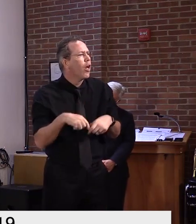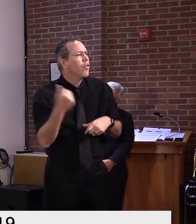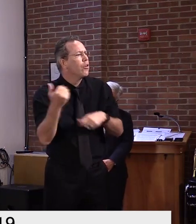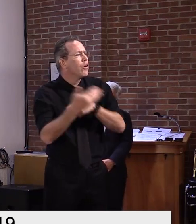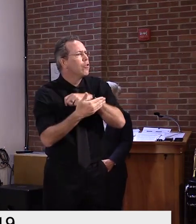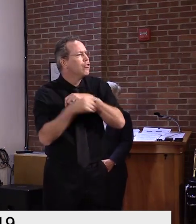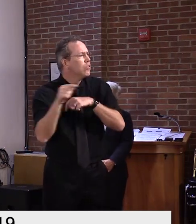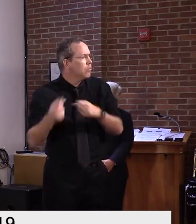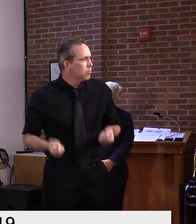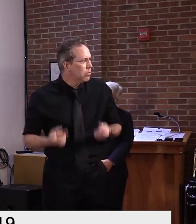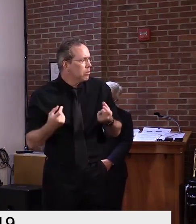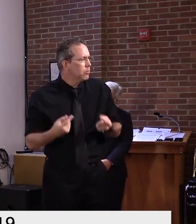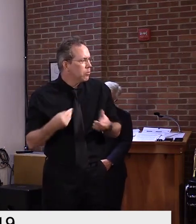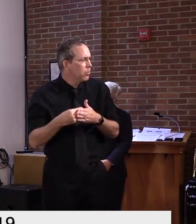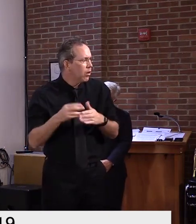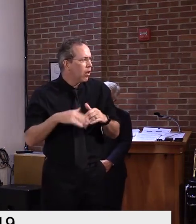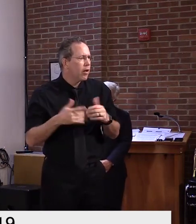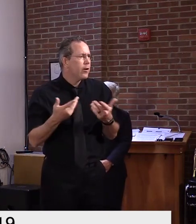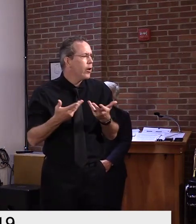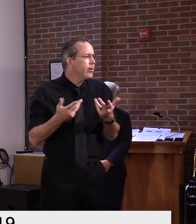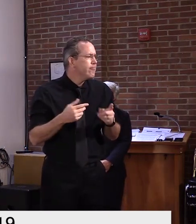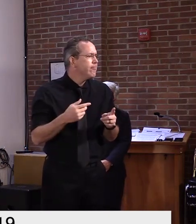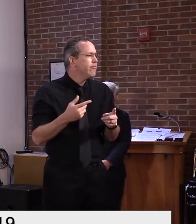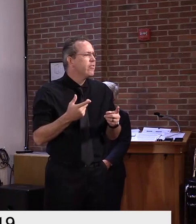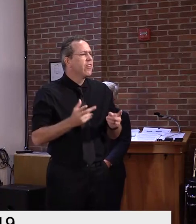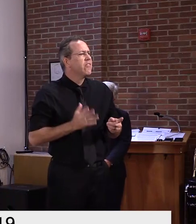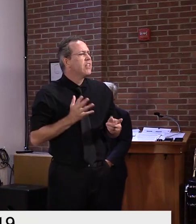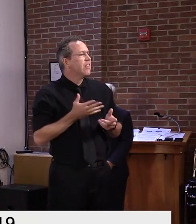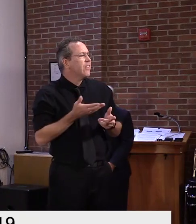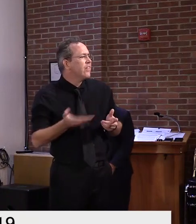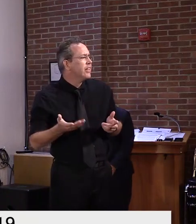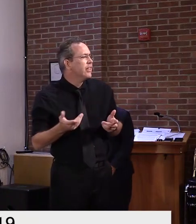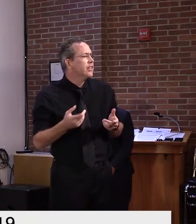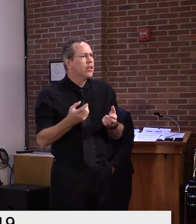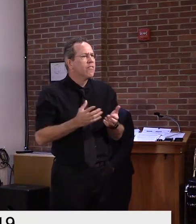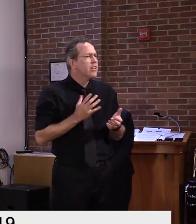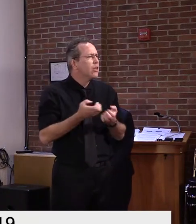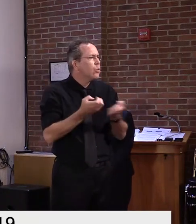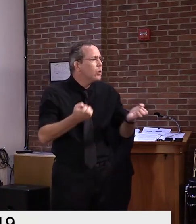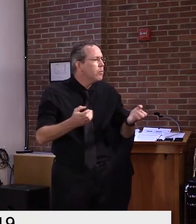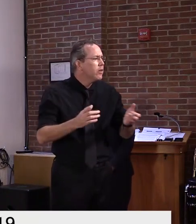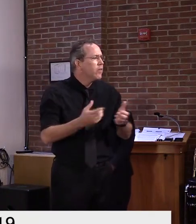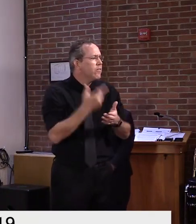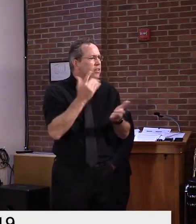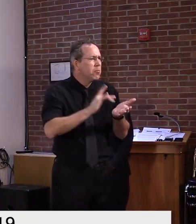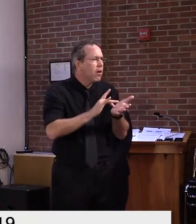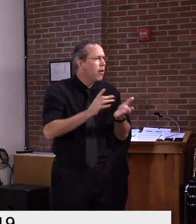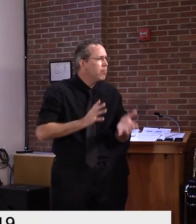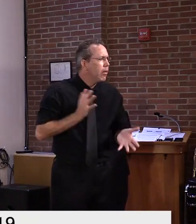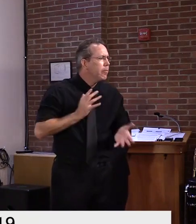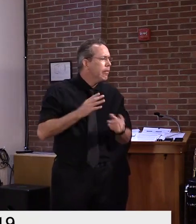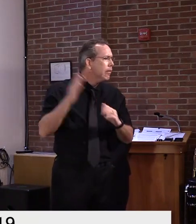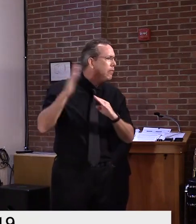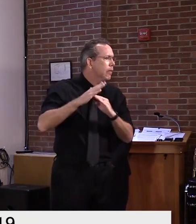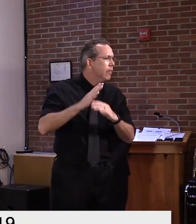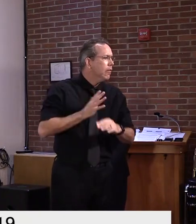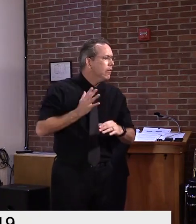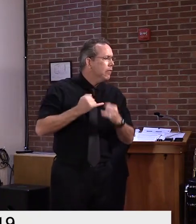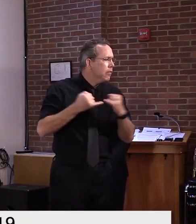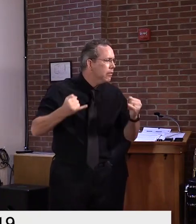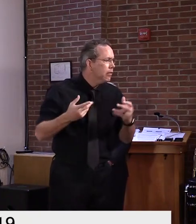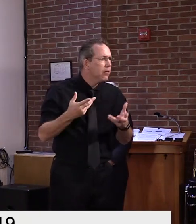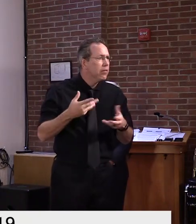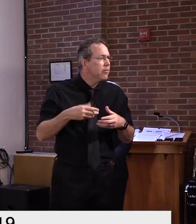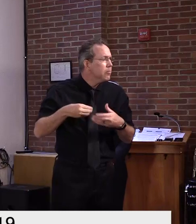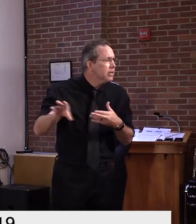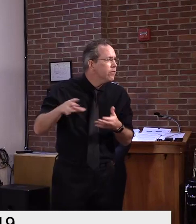on high technology, but also on the people in the healthcare system and on